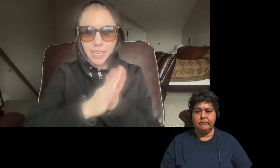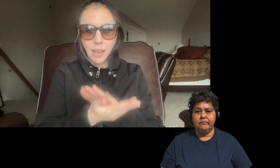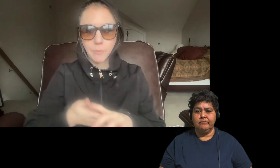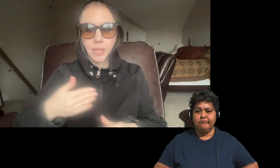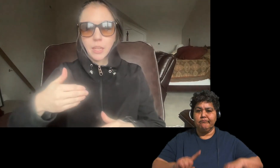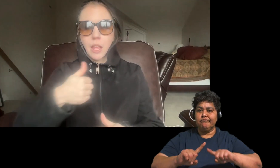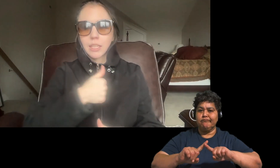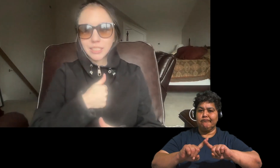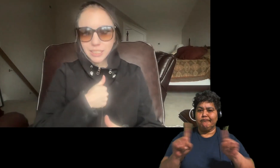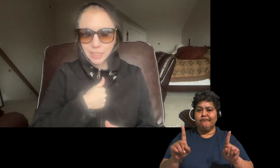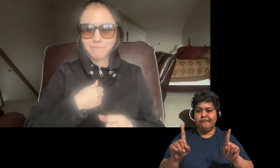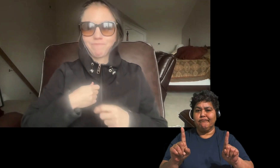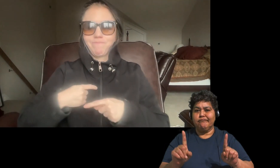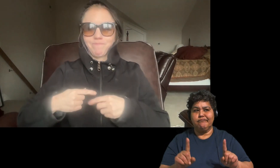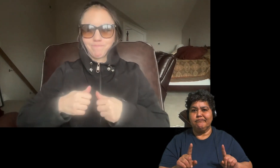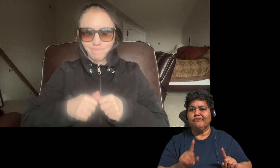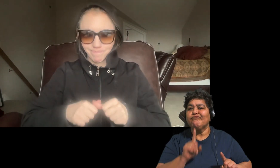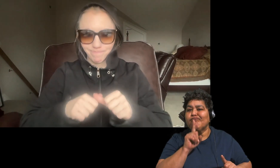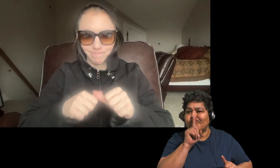affiliations. They were meant to be separate.